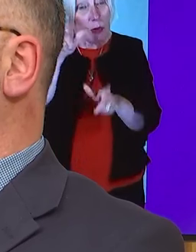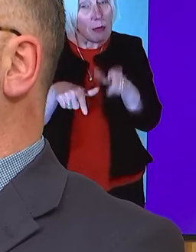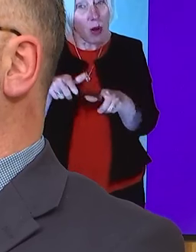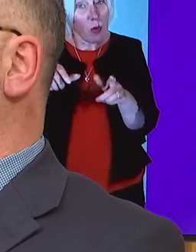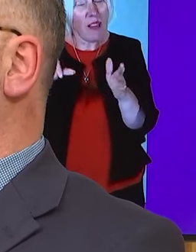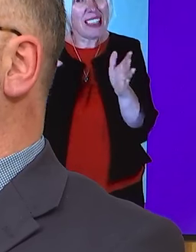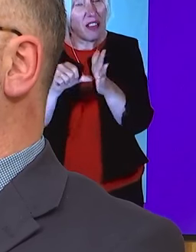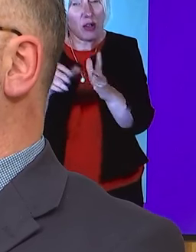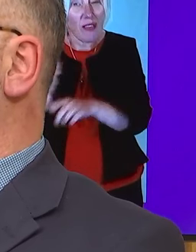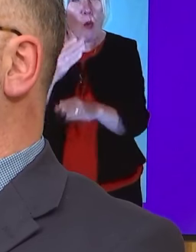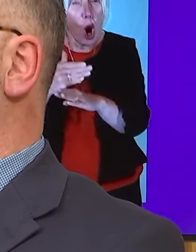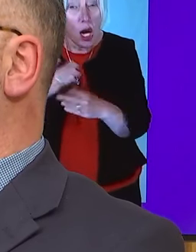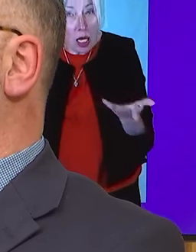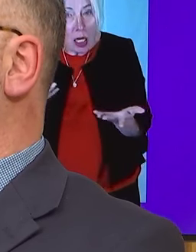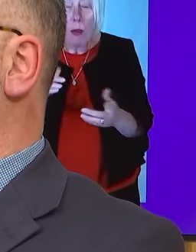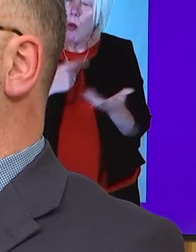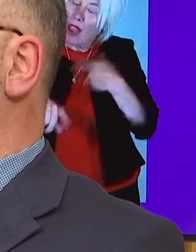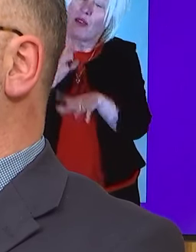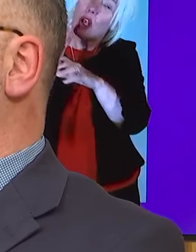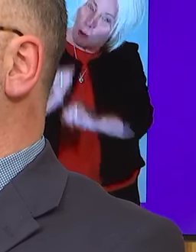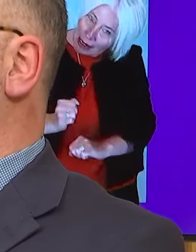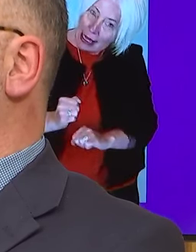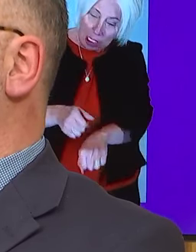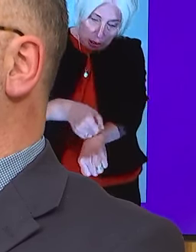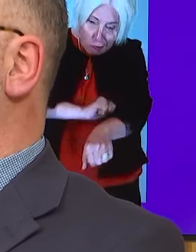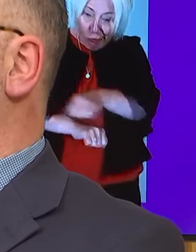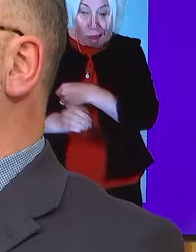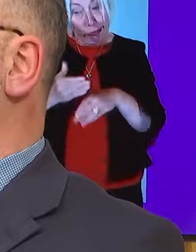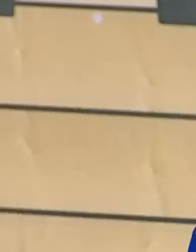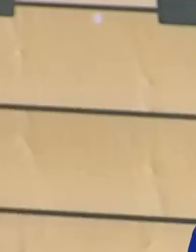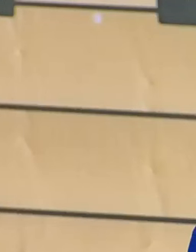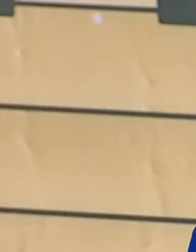all just need to be committed to it and get on and do it.